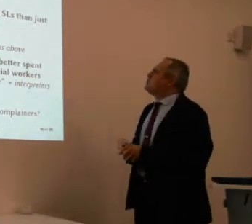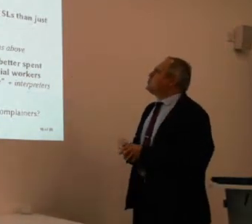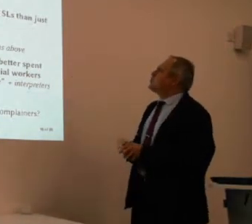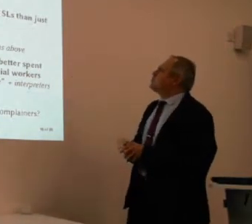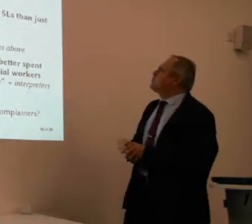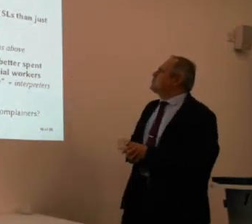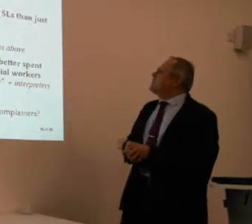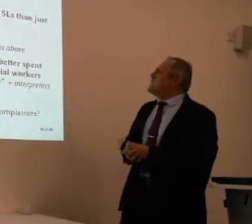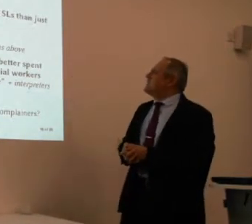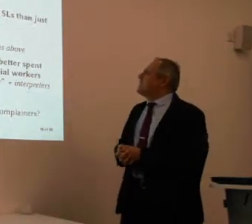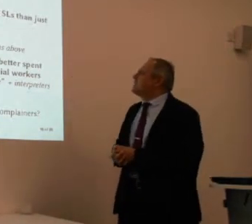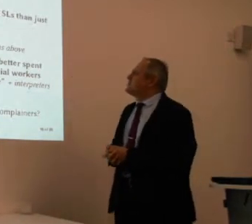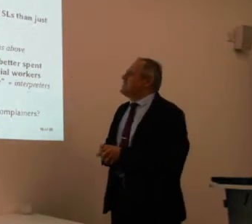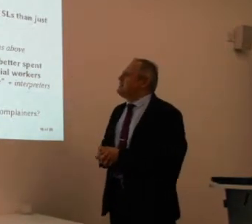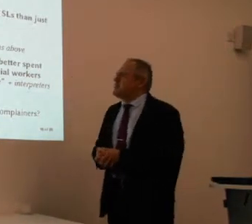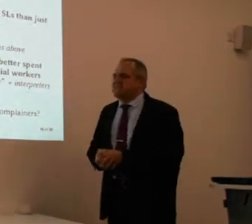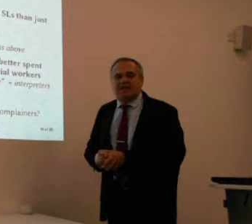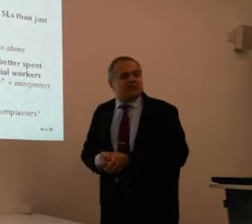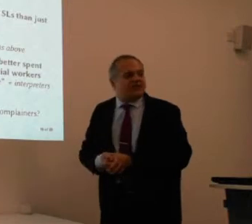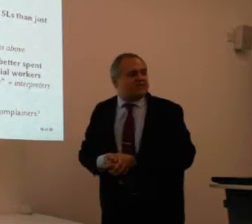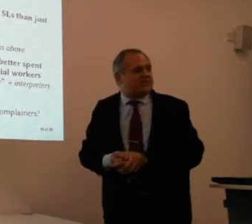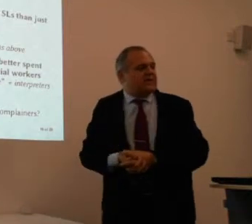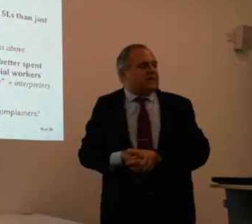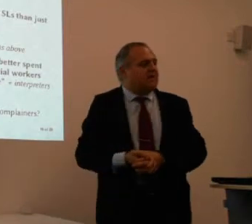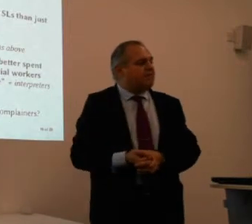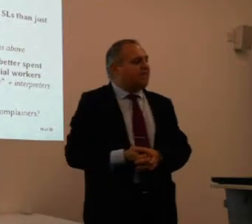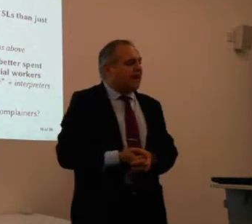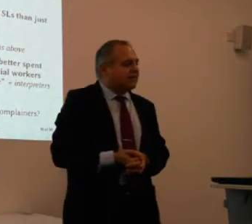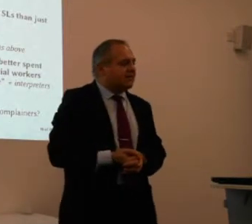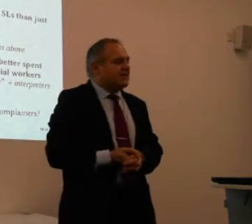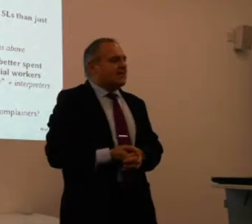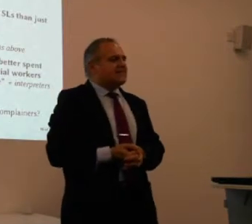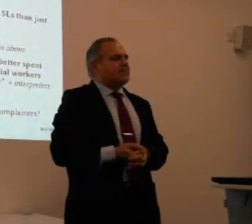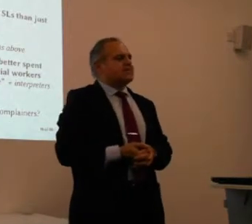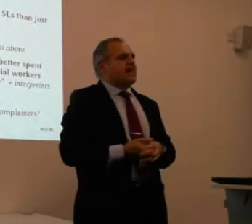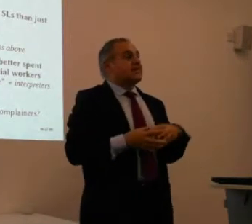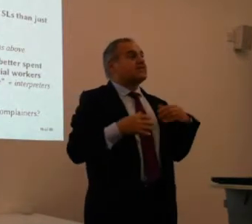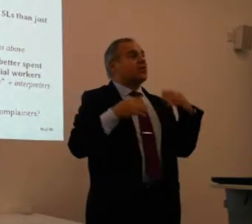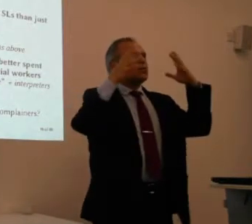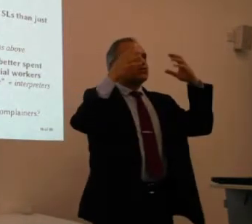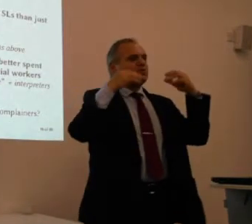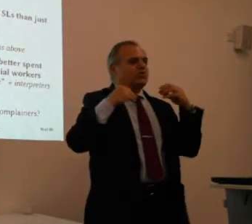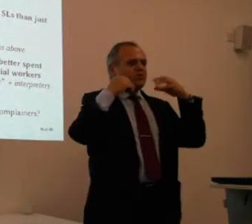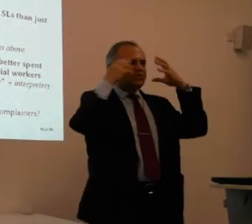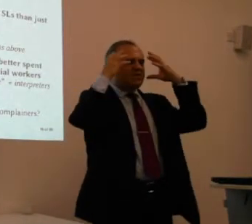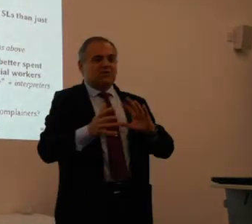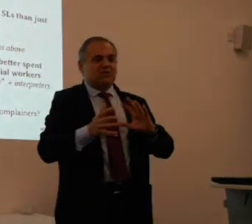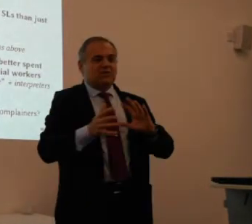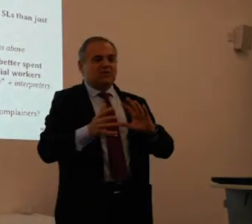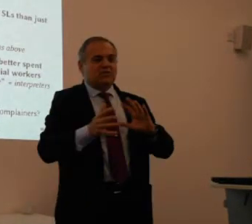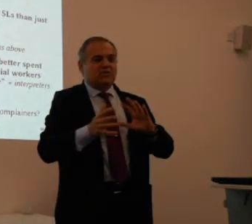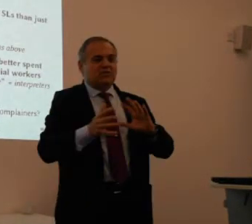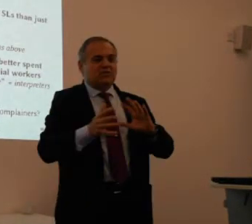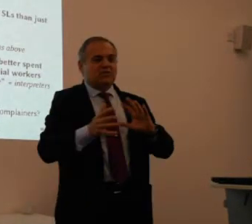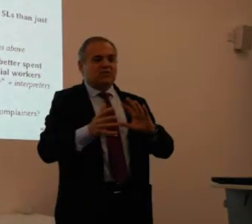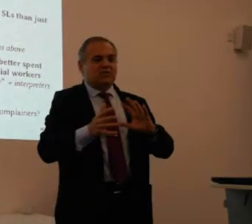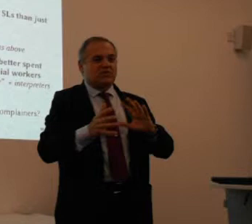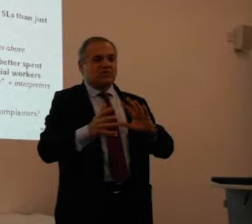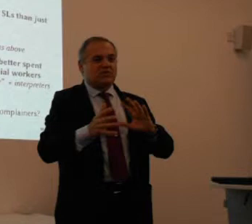more to sign languages than just hand gestures in fact some signers also used at all because the